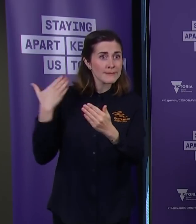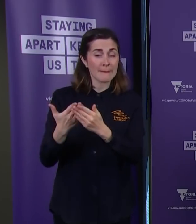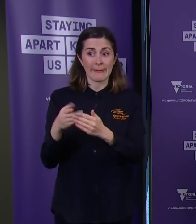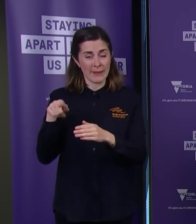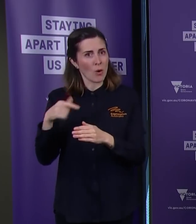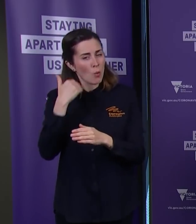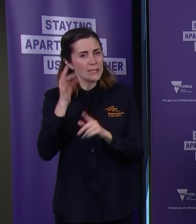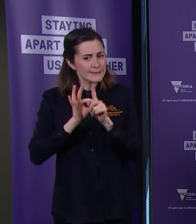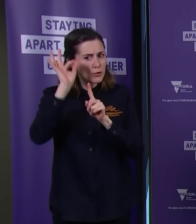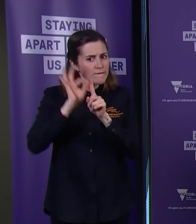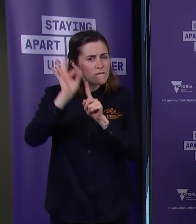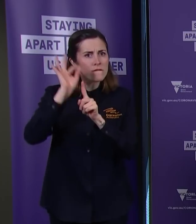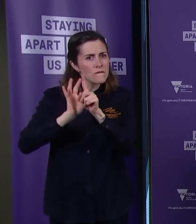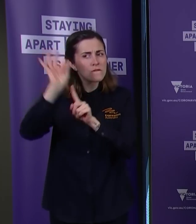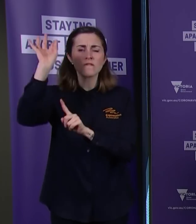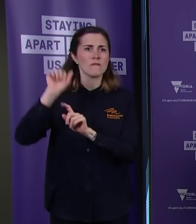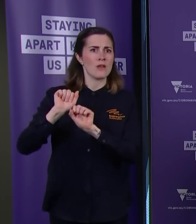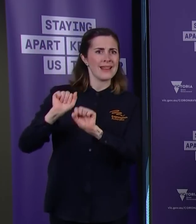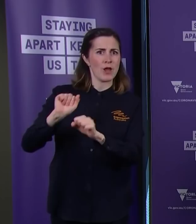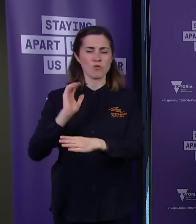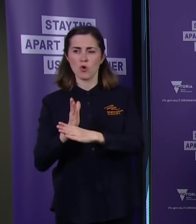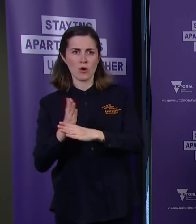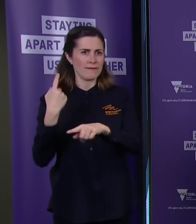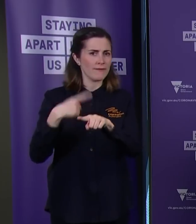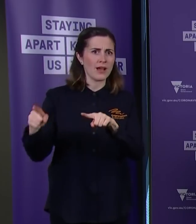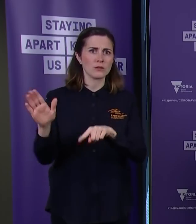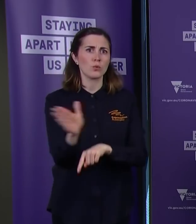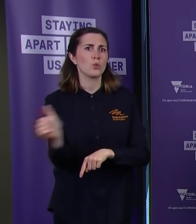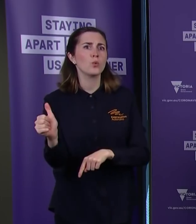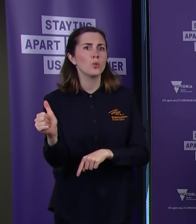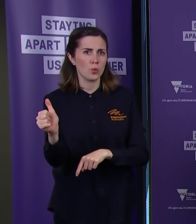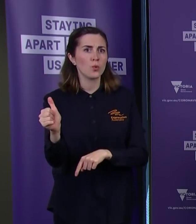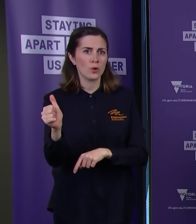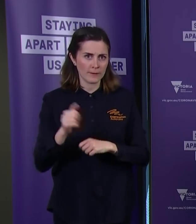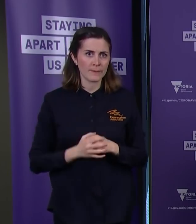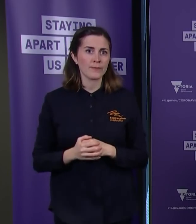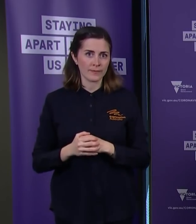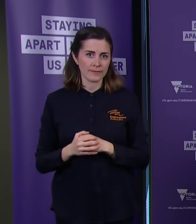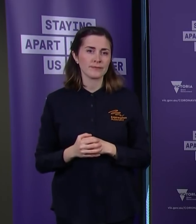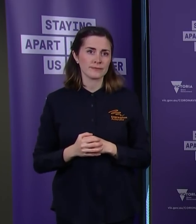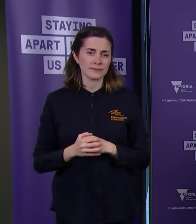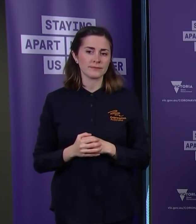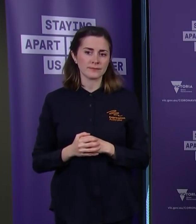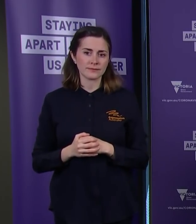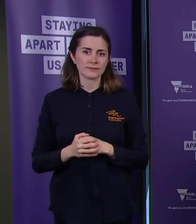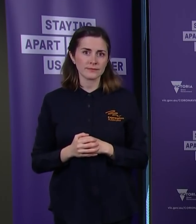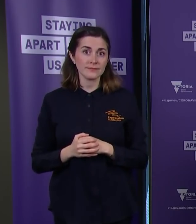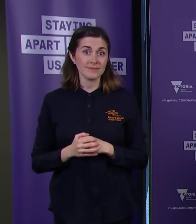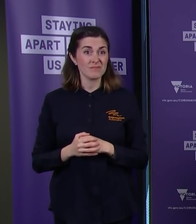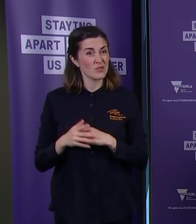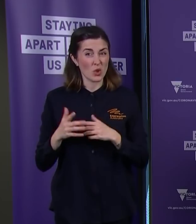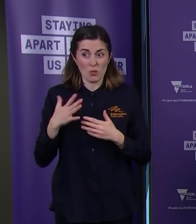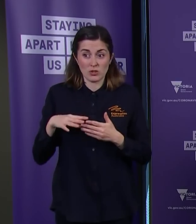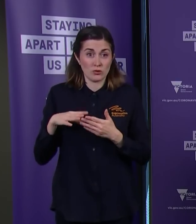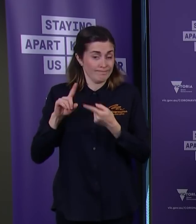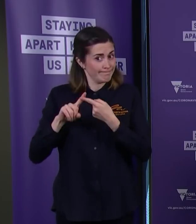learning, and it's getting the best systems in place right across our COVID responses. That's the